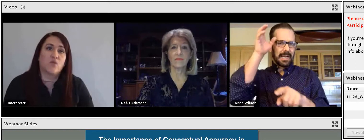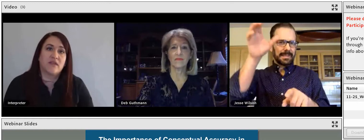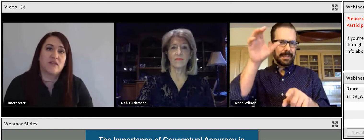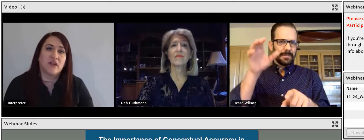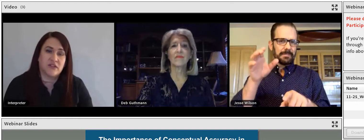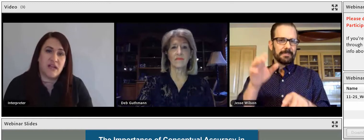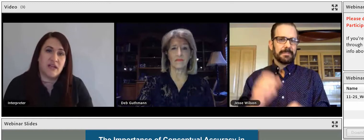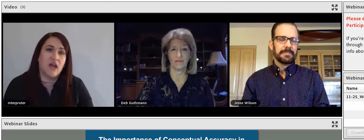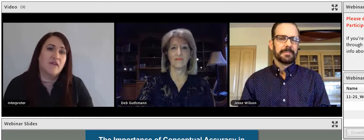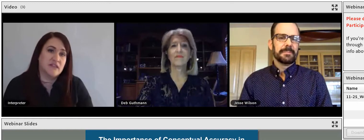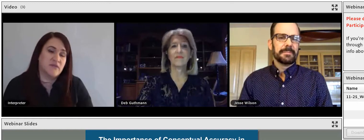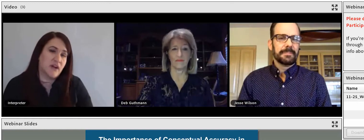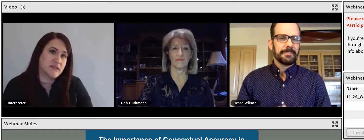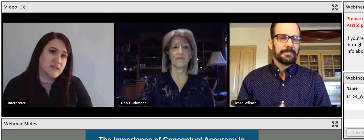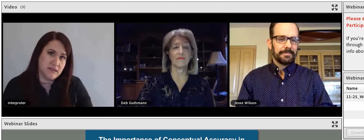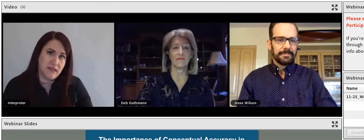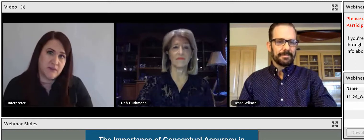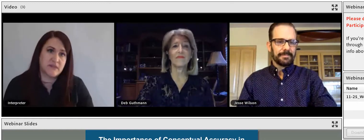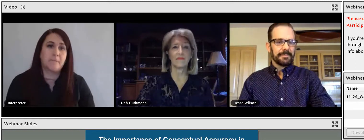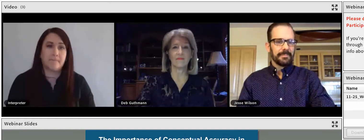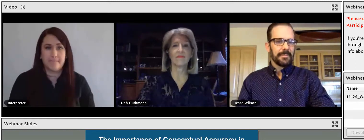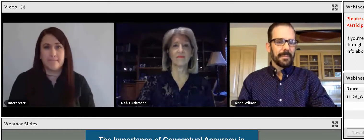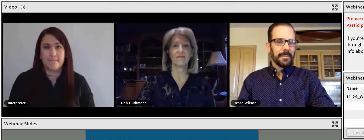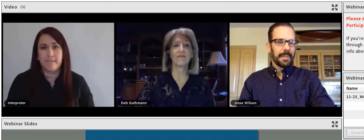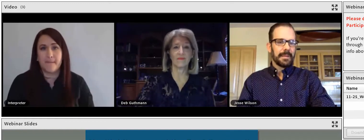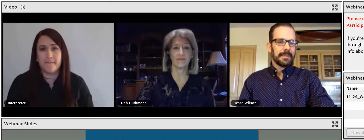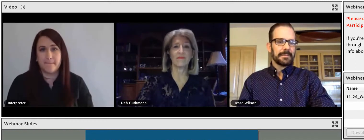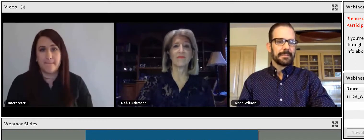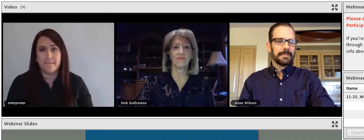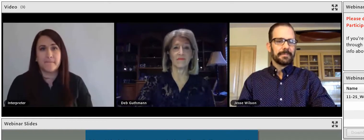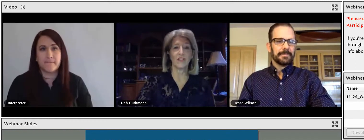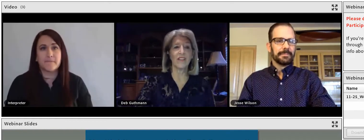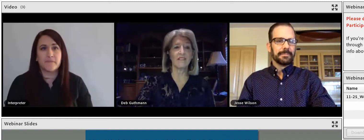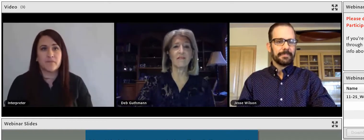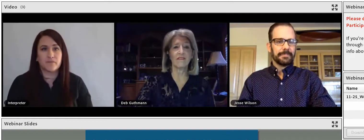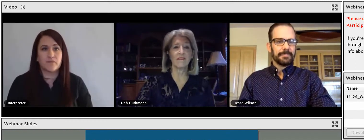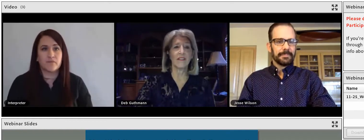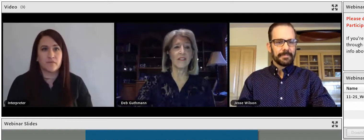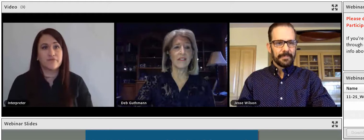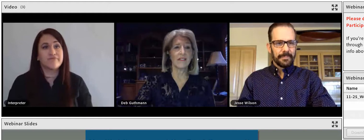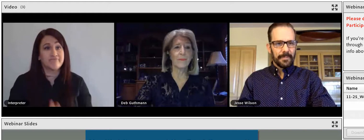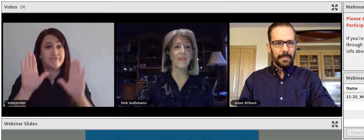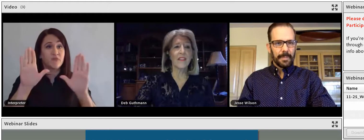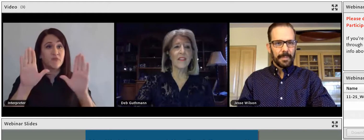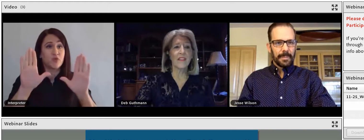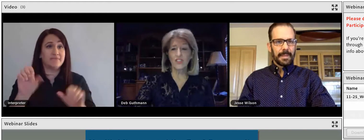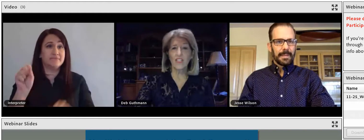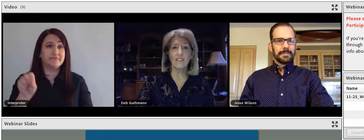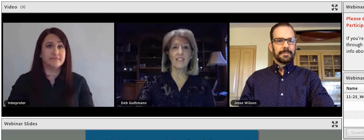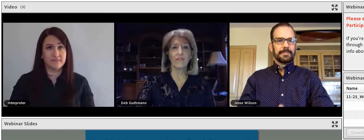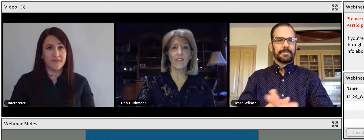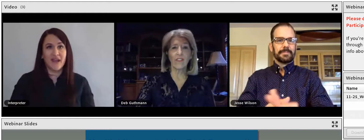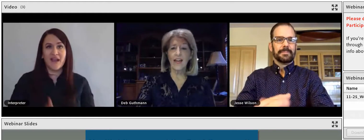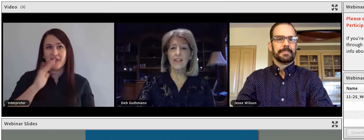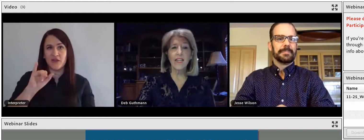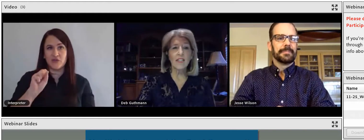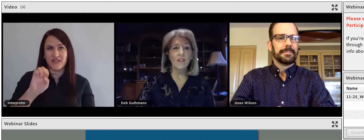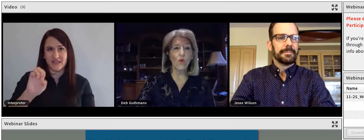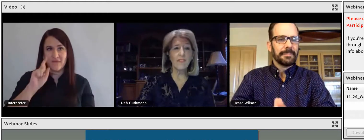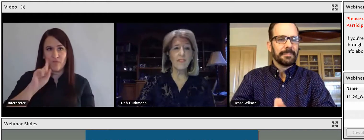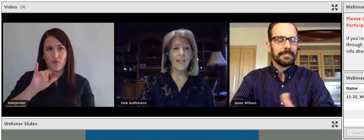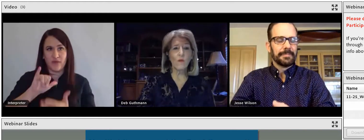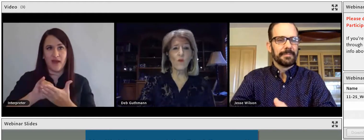the clients with their understanding of these various concepts. Mm-hmm. Great. Thanks, Jessie, for